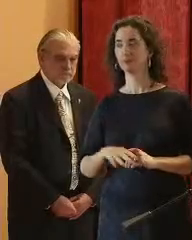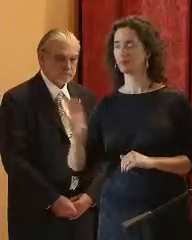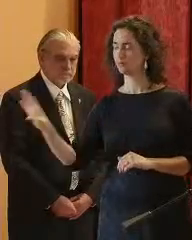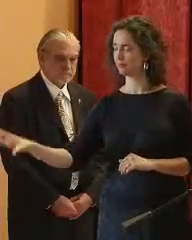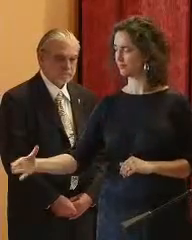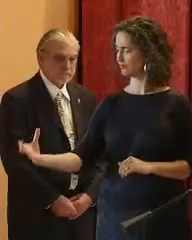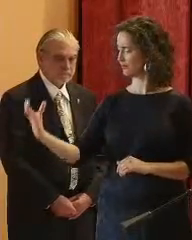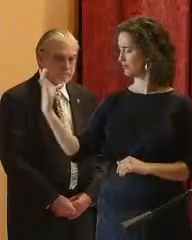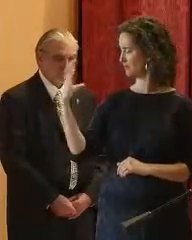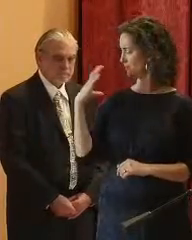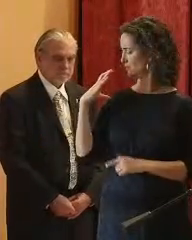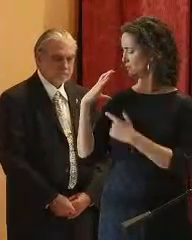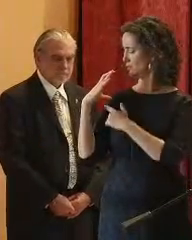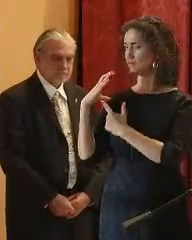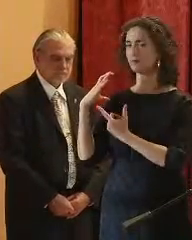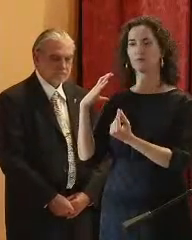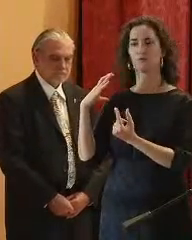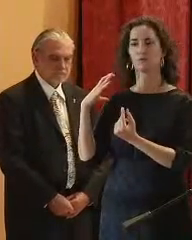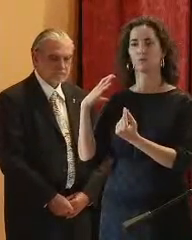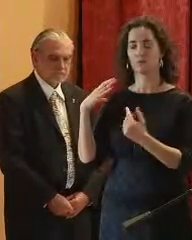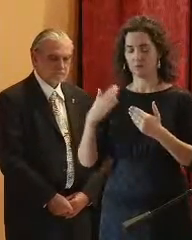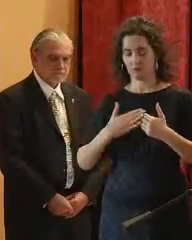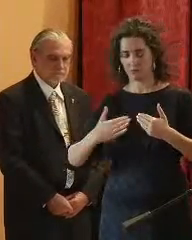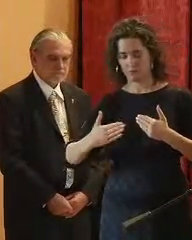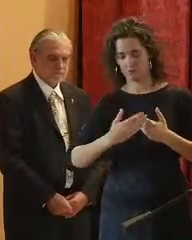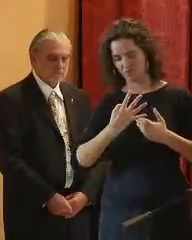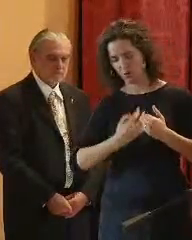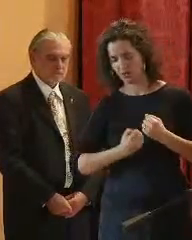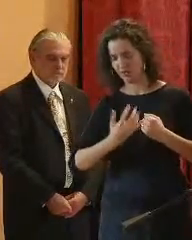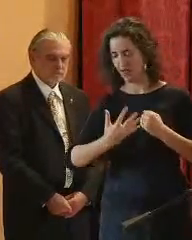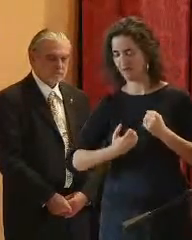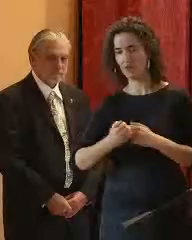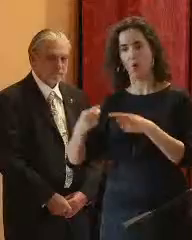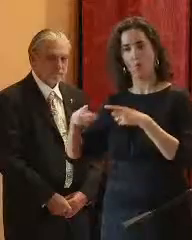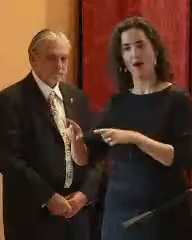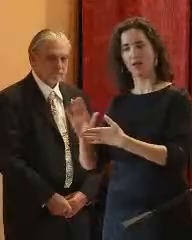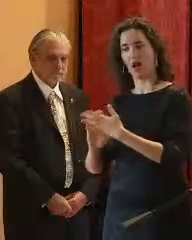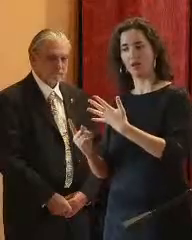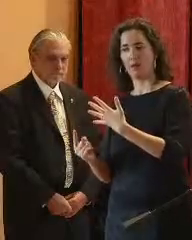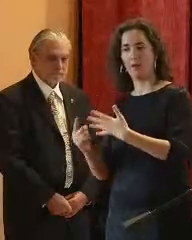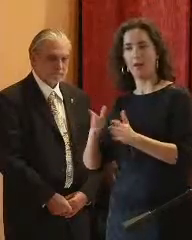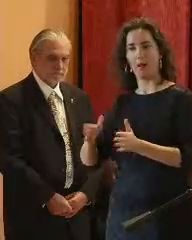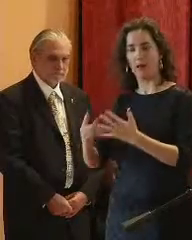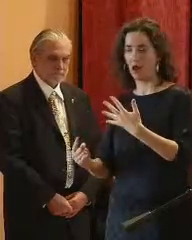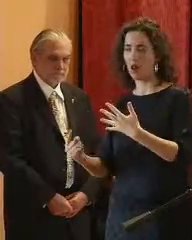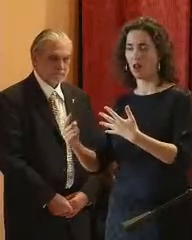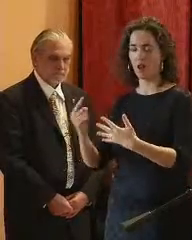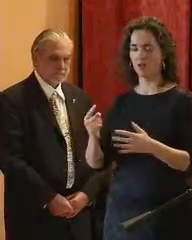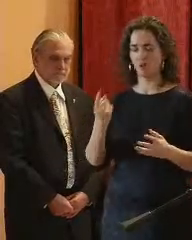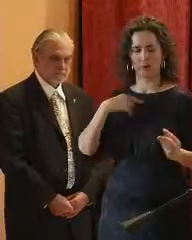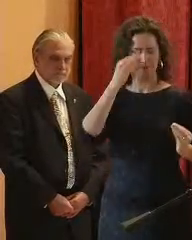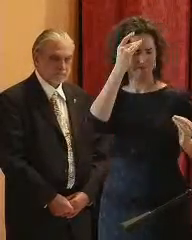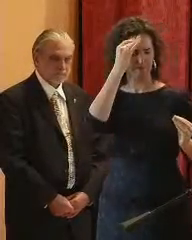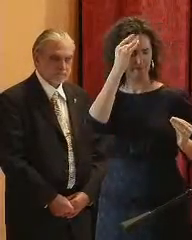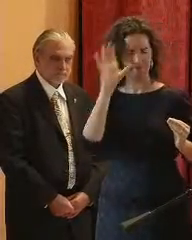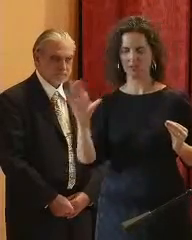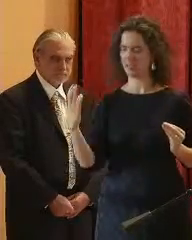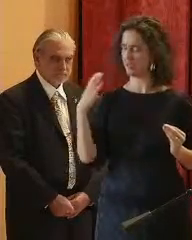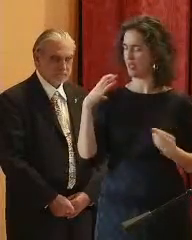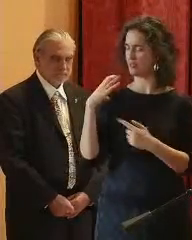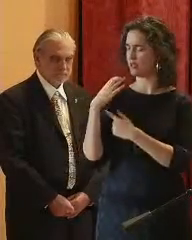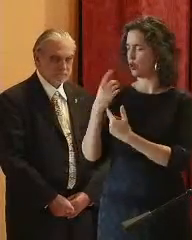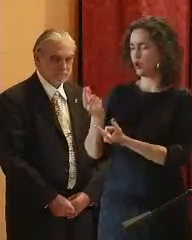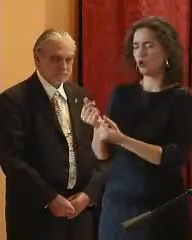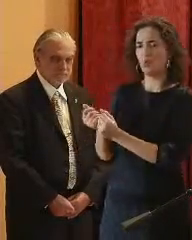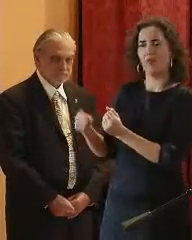trying to figure out during the 4 years or 5 years that it took them to do a college plan, how we would deal with